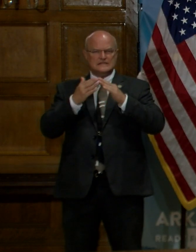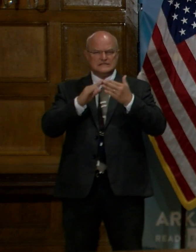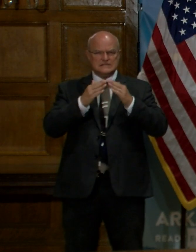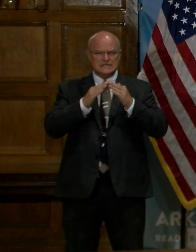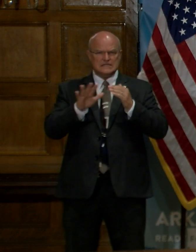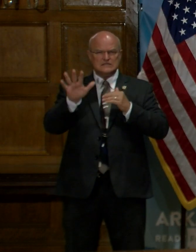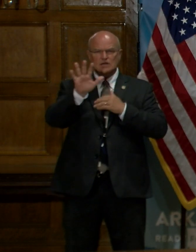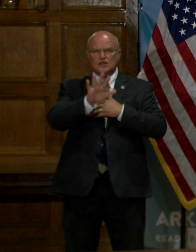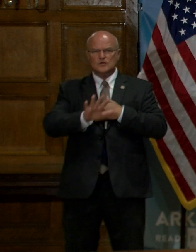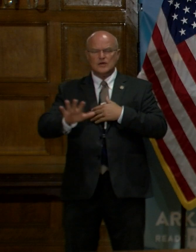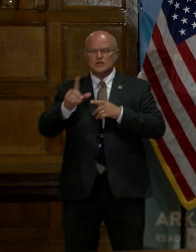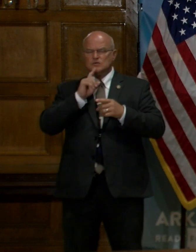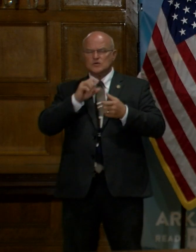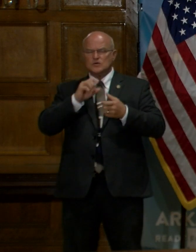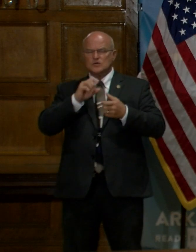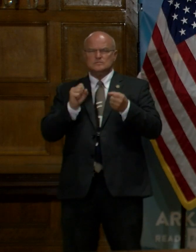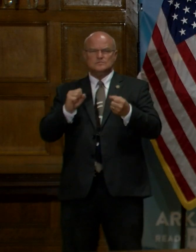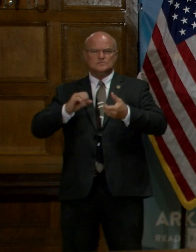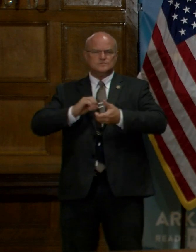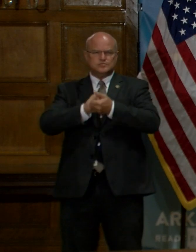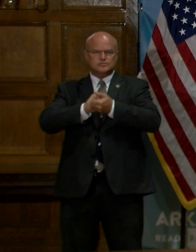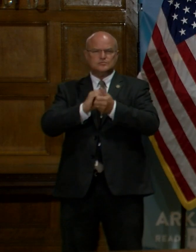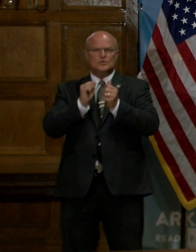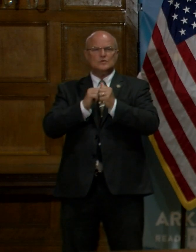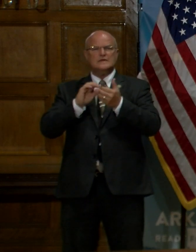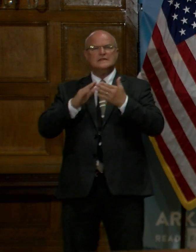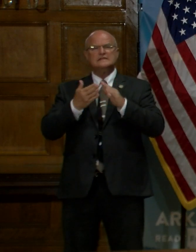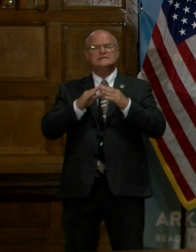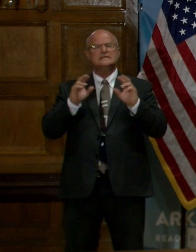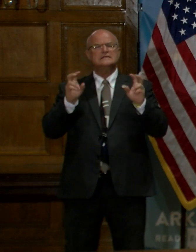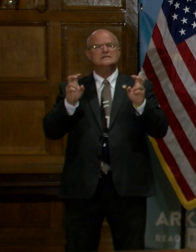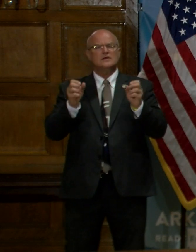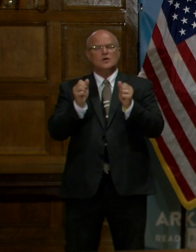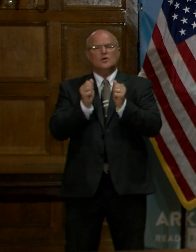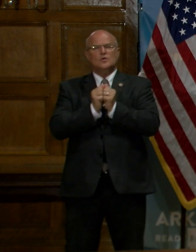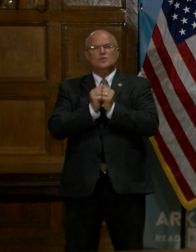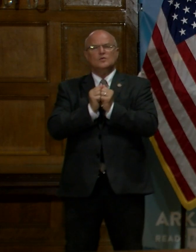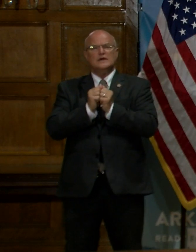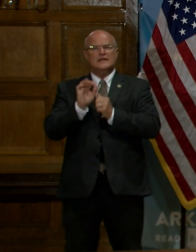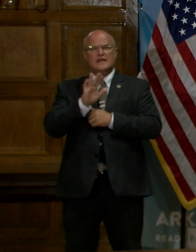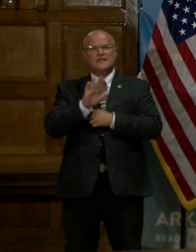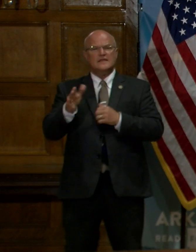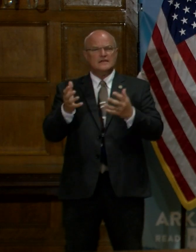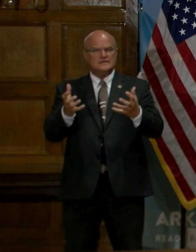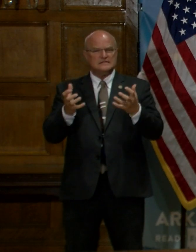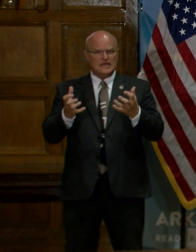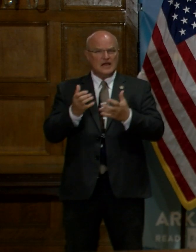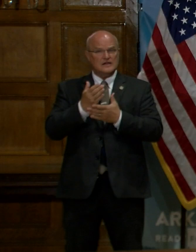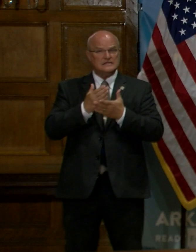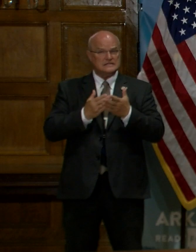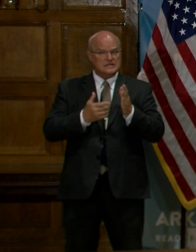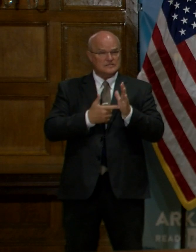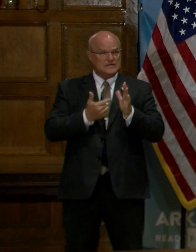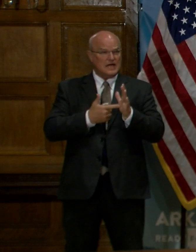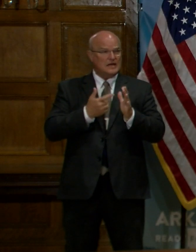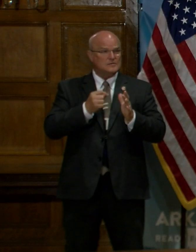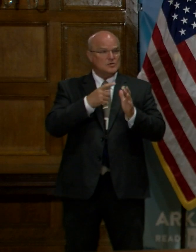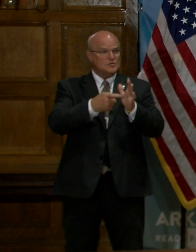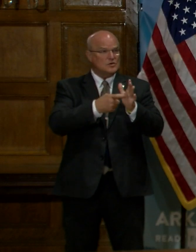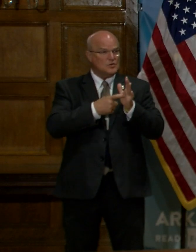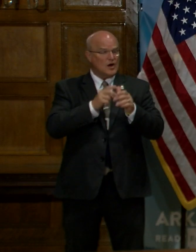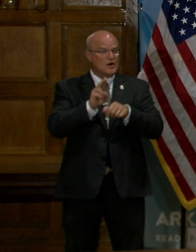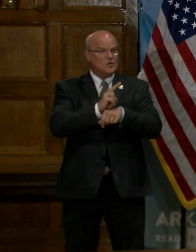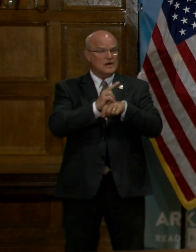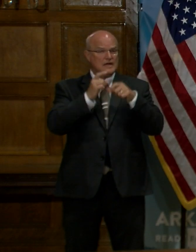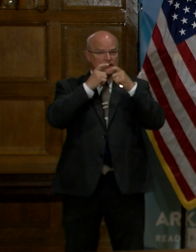and a stronger partnership with the cities in terms of their desire in some instances to require